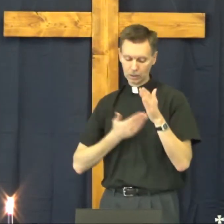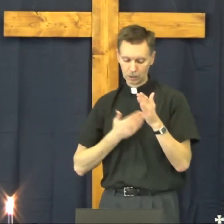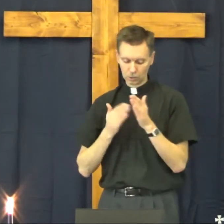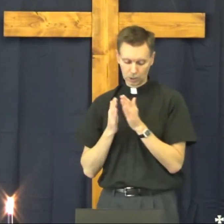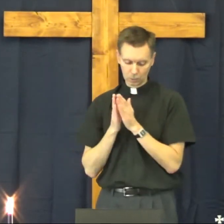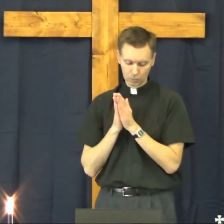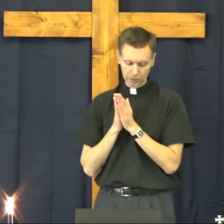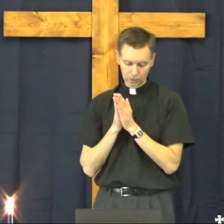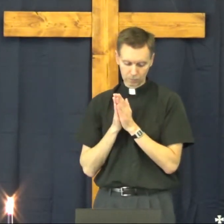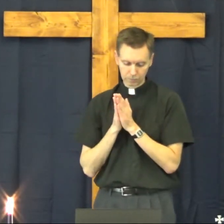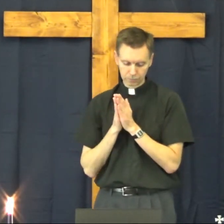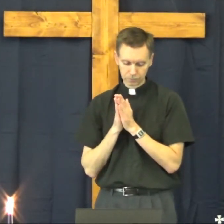hear our prayer.